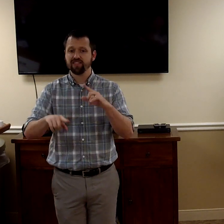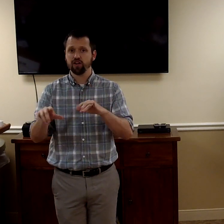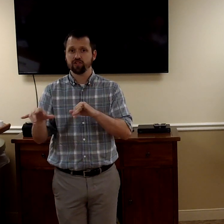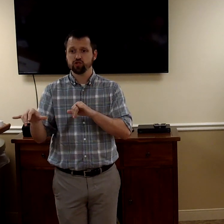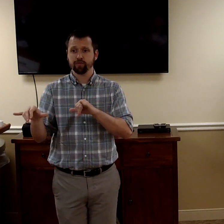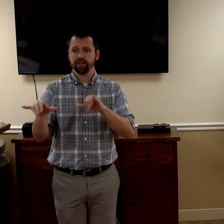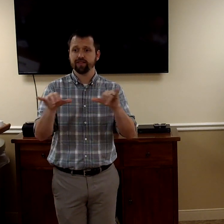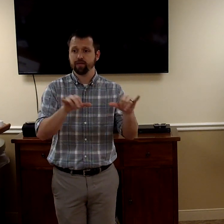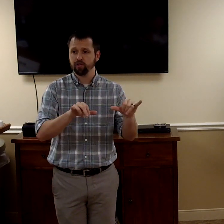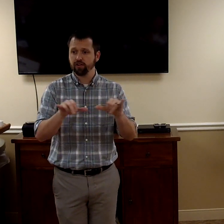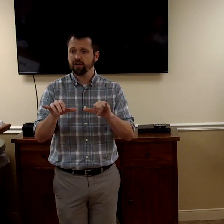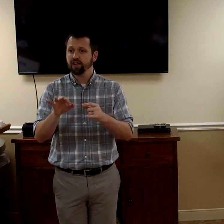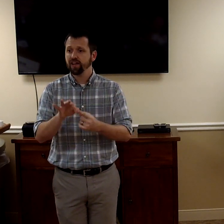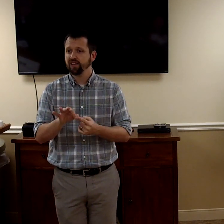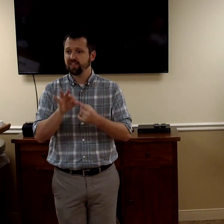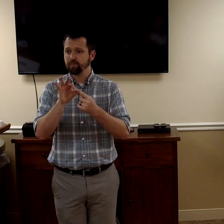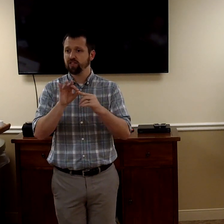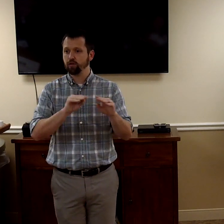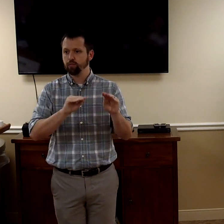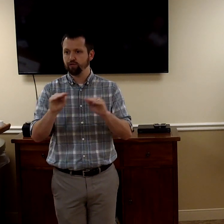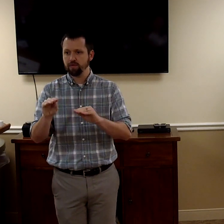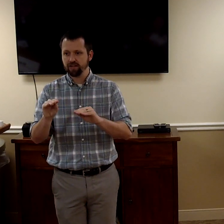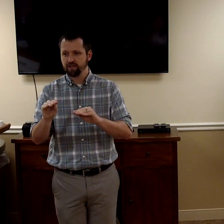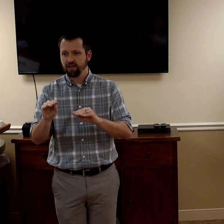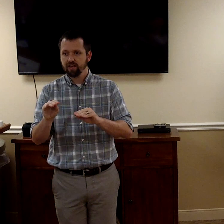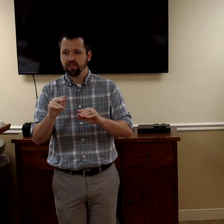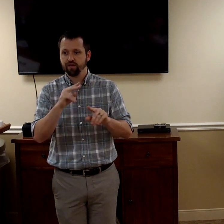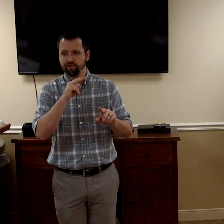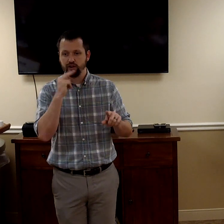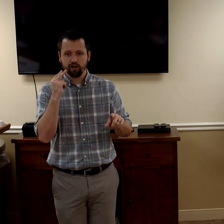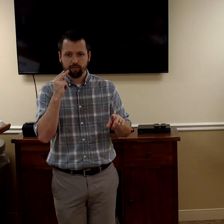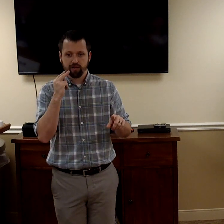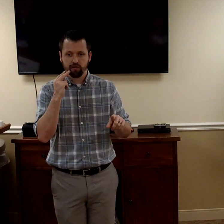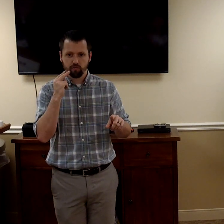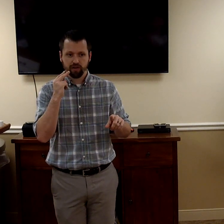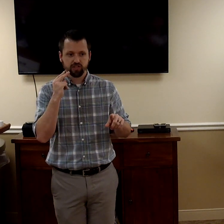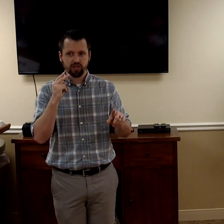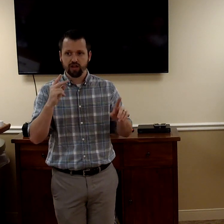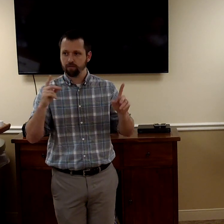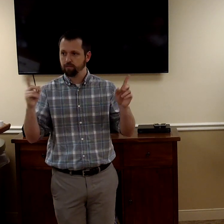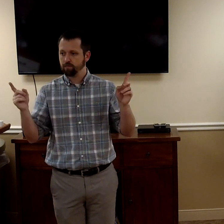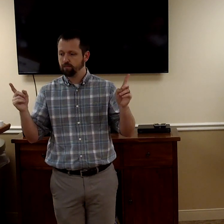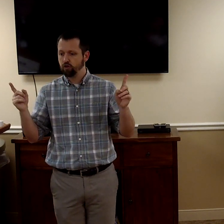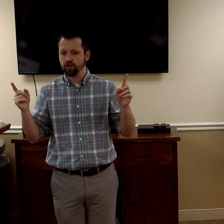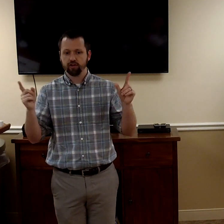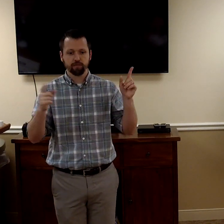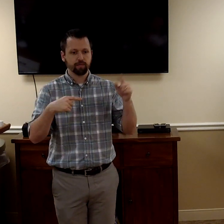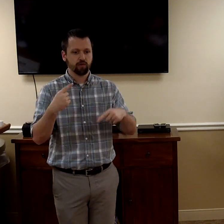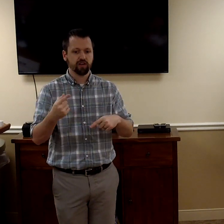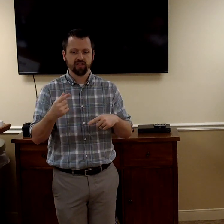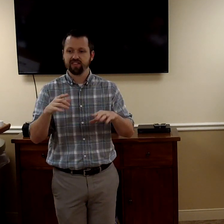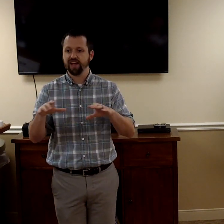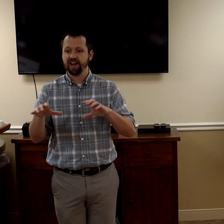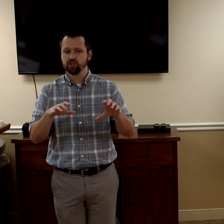are extremely similar, except in their movement. The verb, which for our younger people in here, that's an action